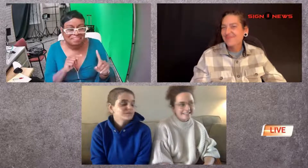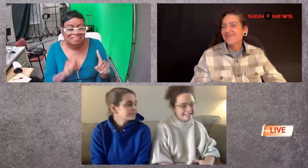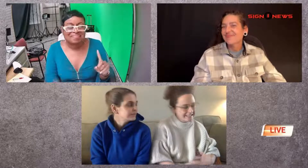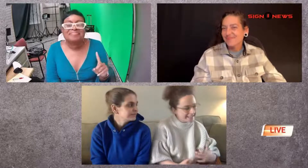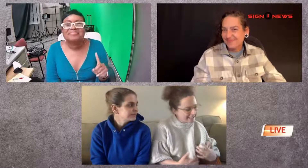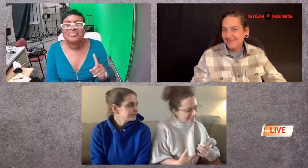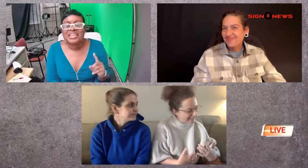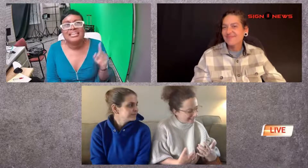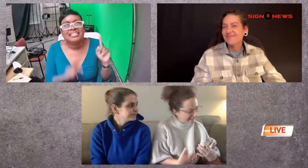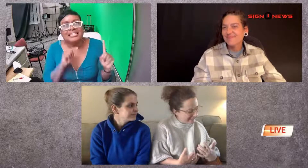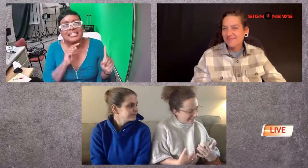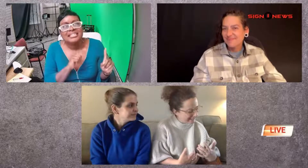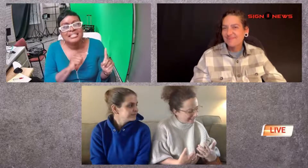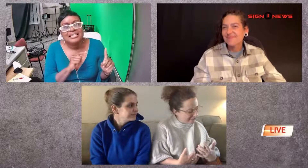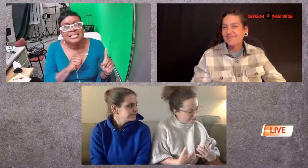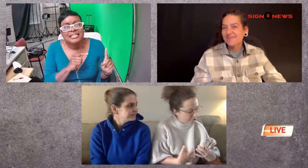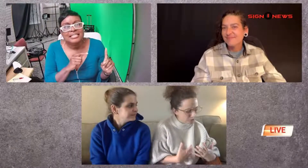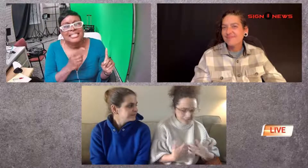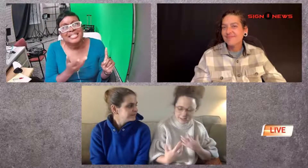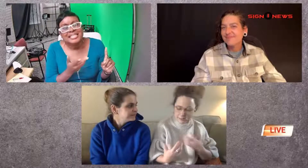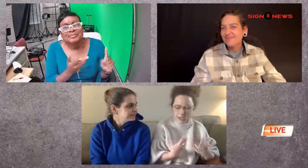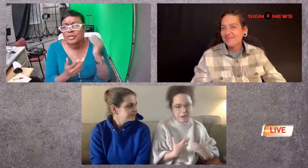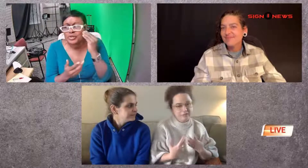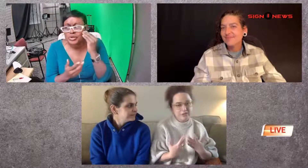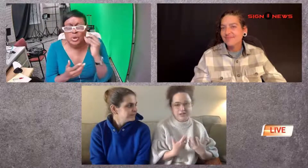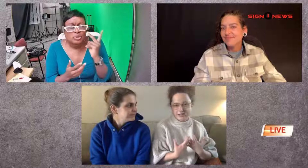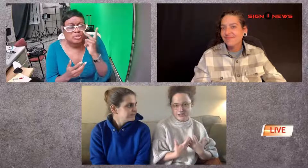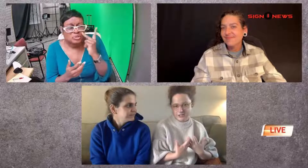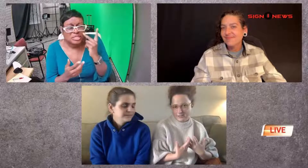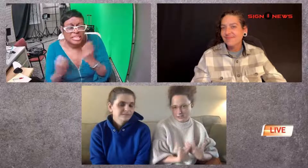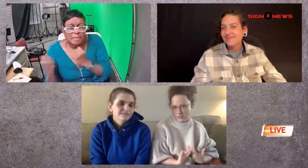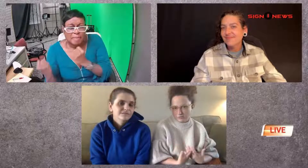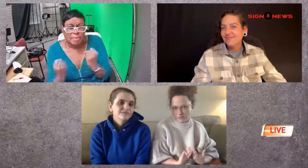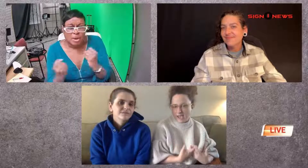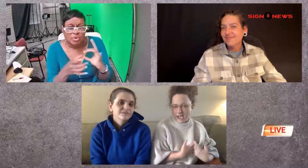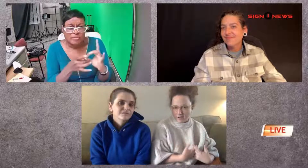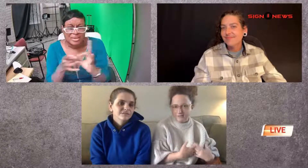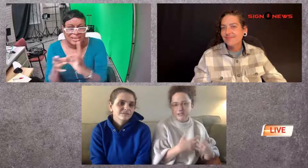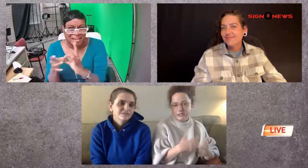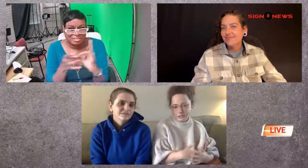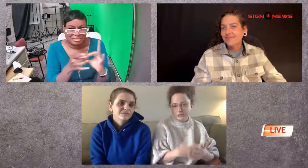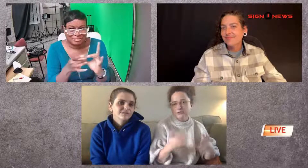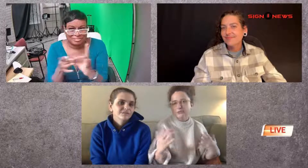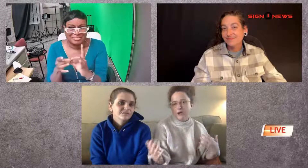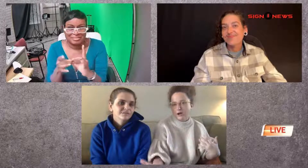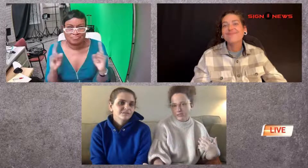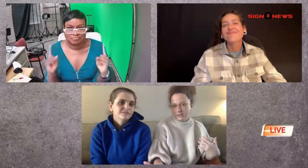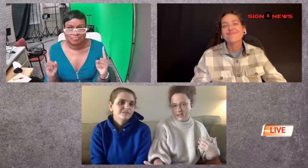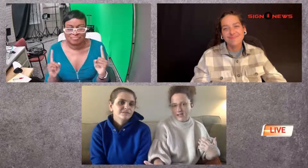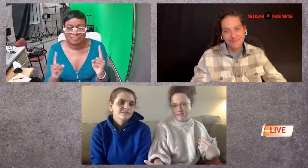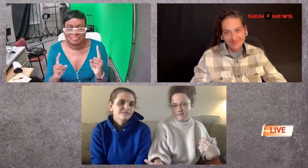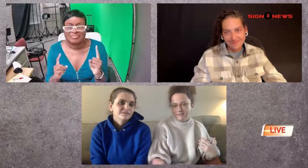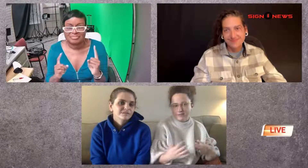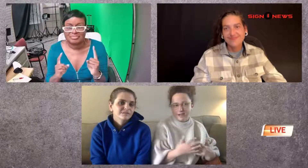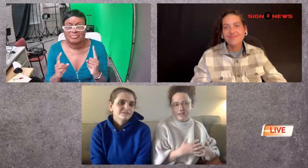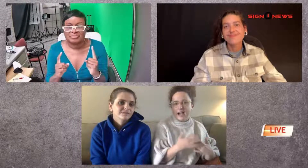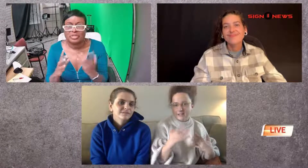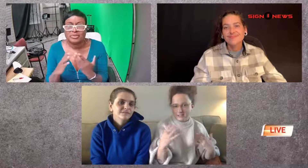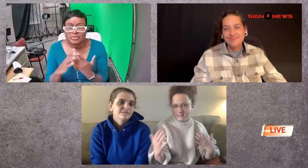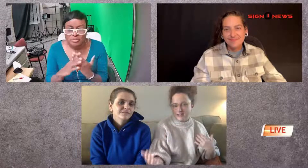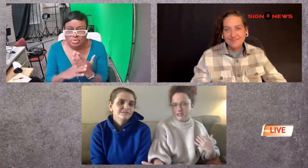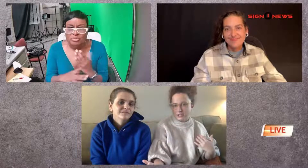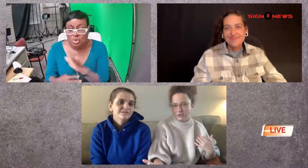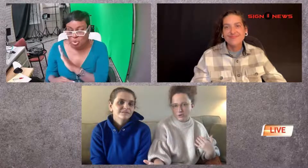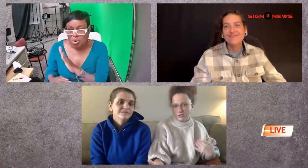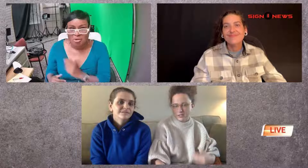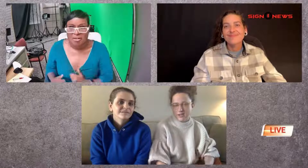And he, you know, you see the powerful connection that the two of them have sort of throughout the life of